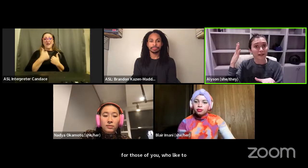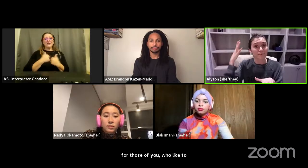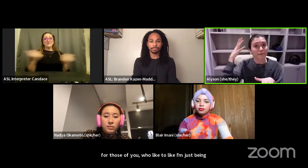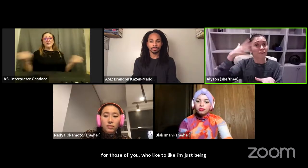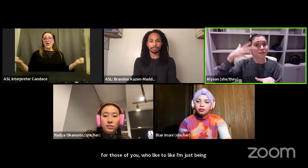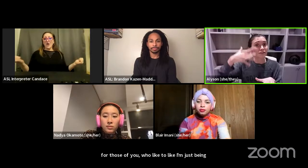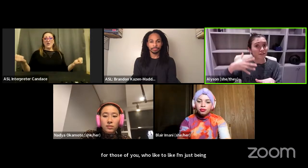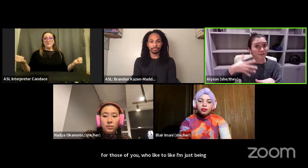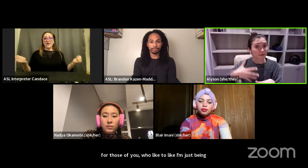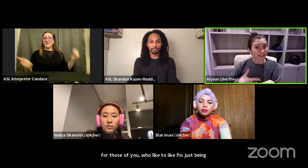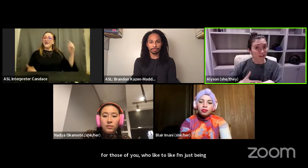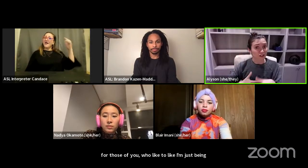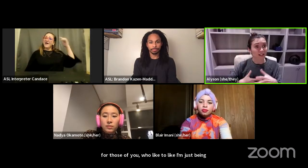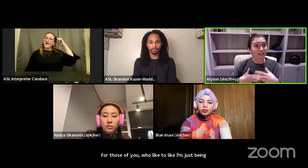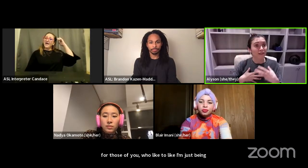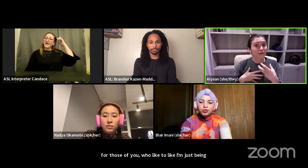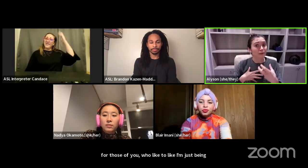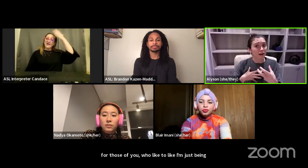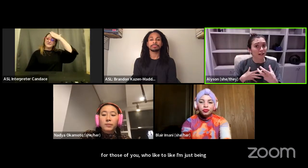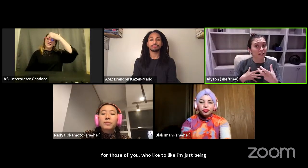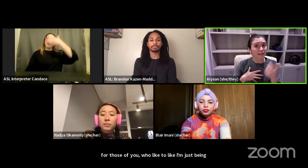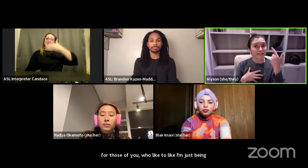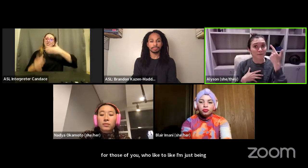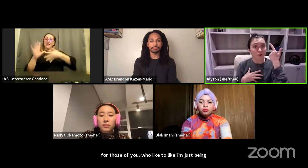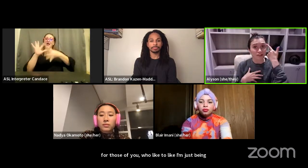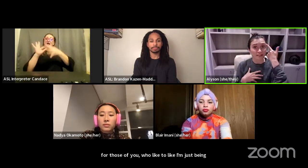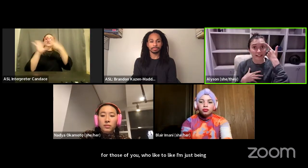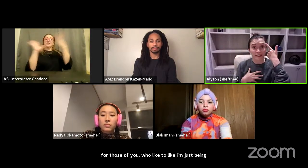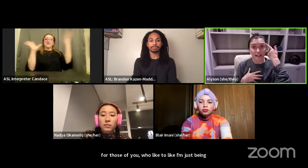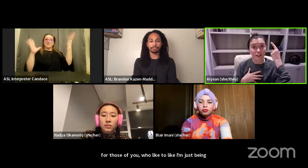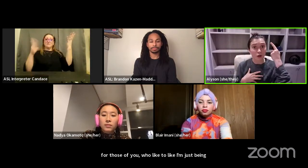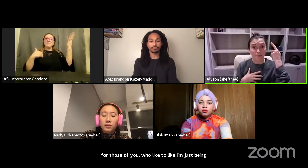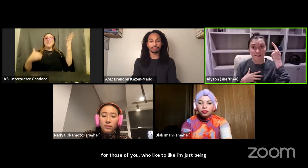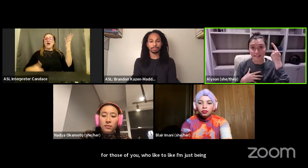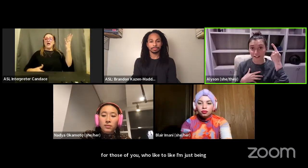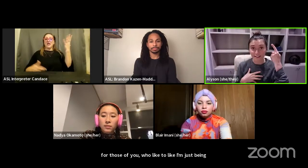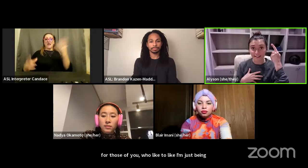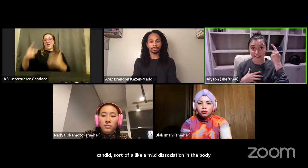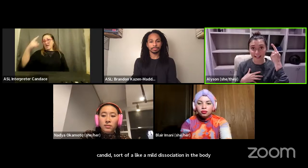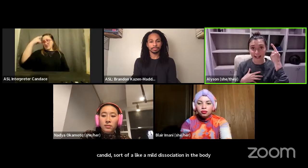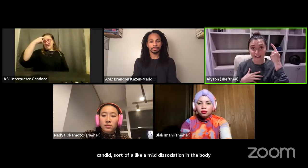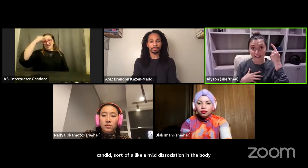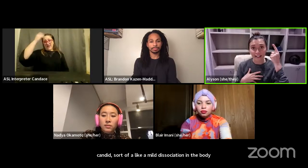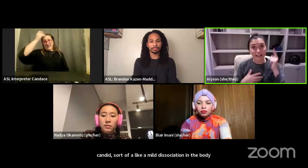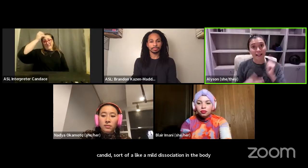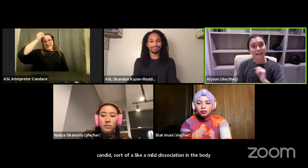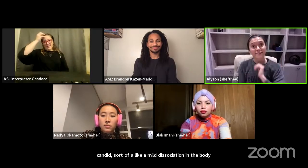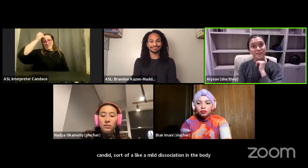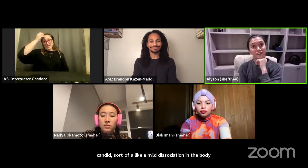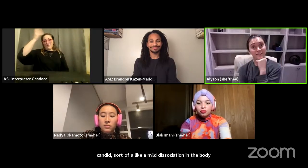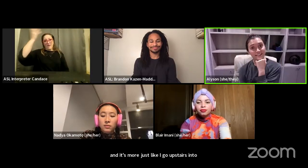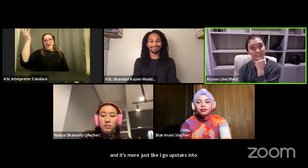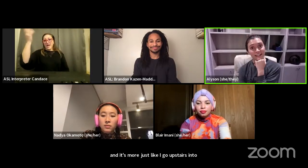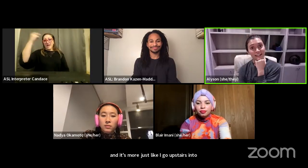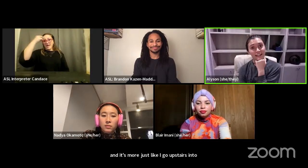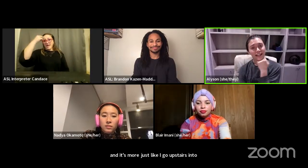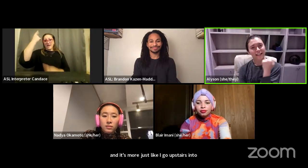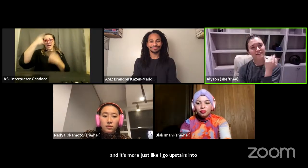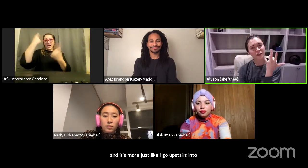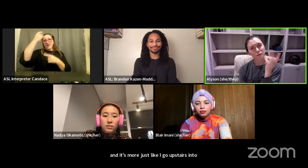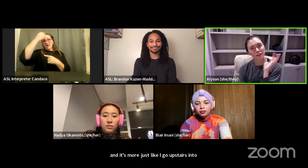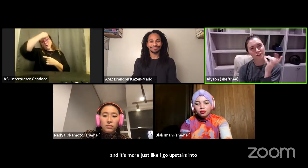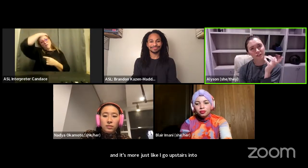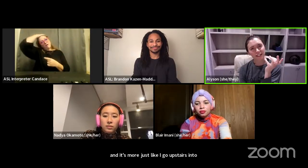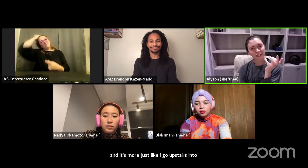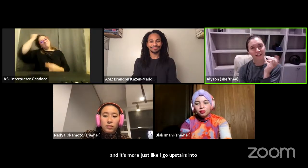of a like a mild dissociation in the body, and it's more just like I go upstairs into the attic and I start listening